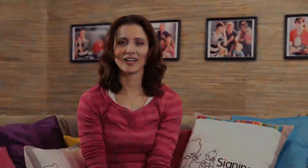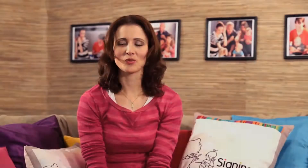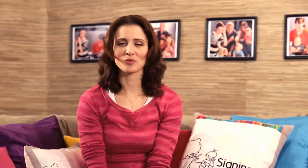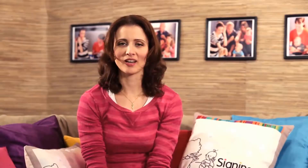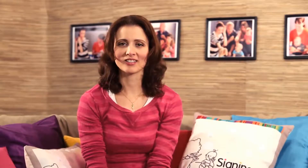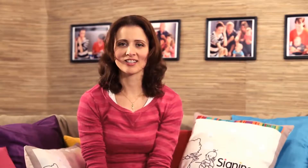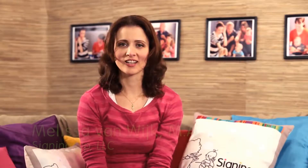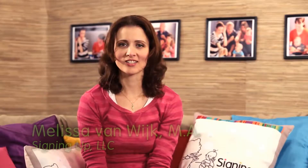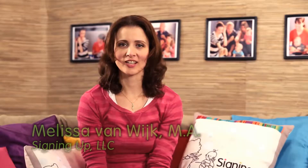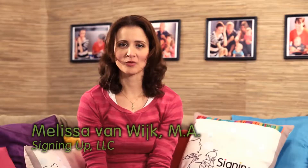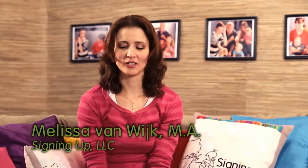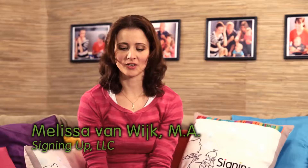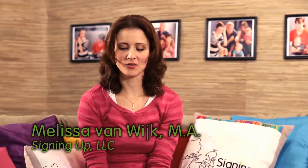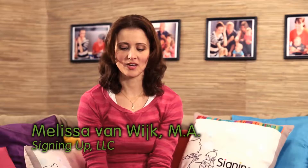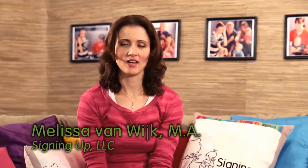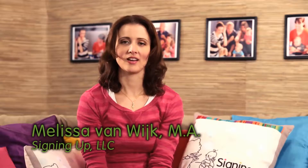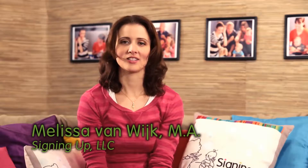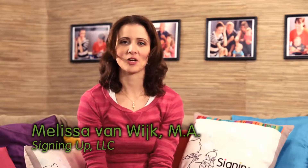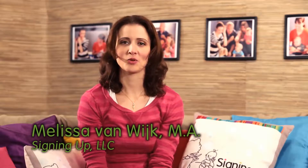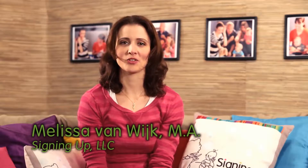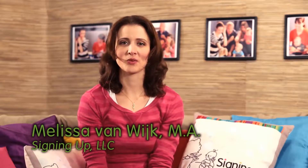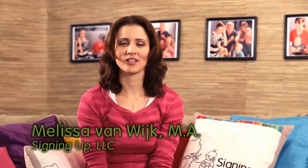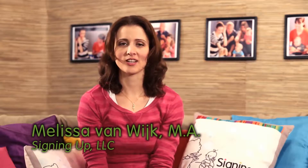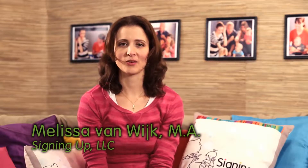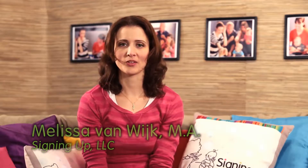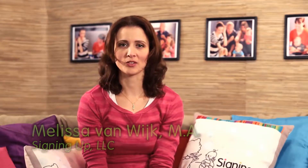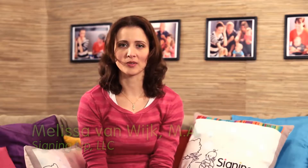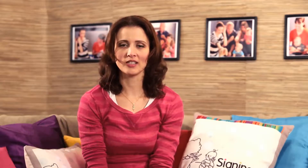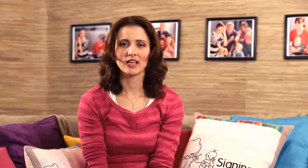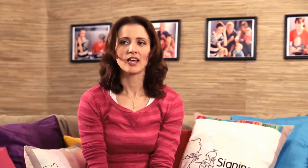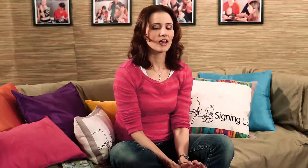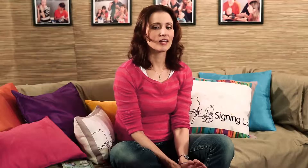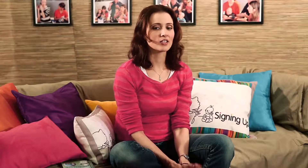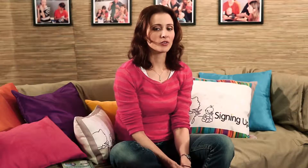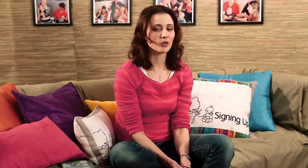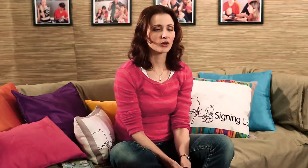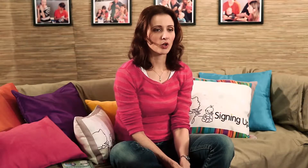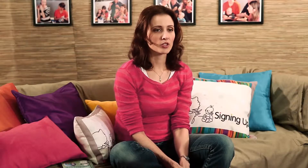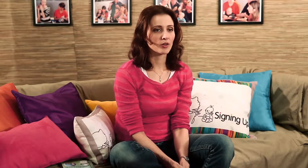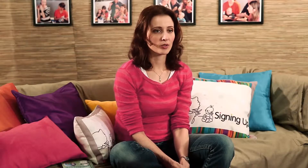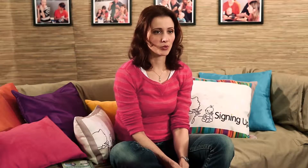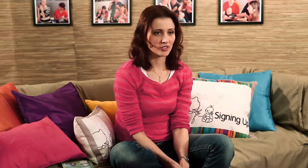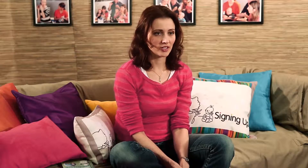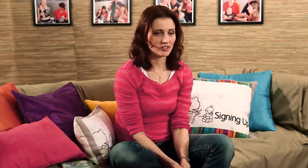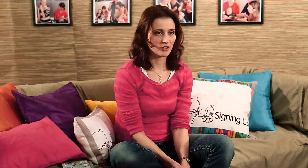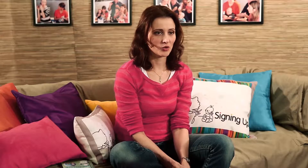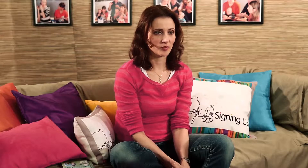Hi, welcome back to the second signing up video to help you on your way to signing with your little one. In this video, we're going to go over some other important signs that you might